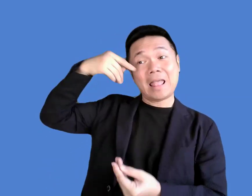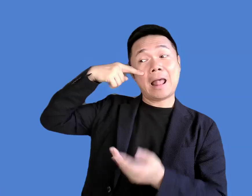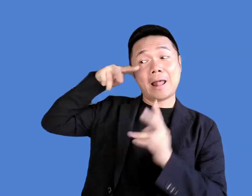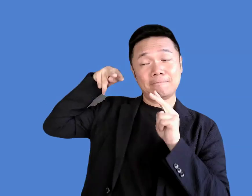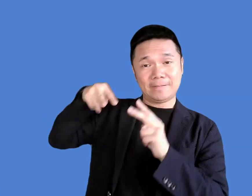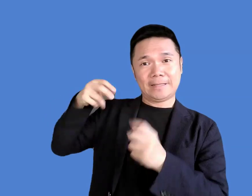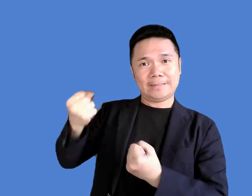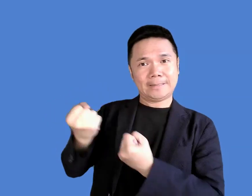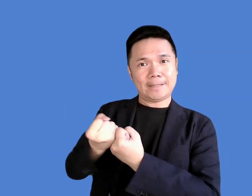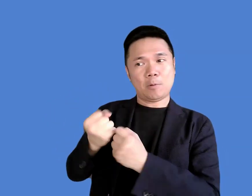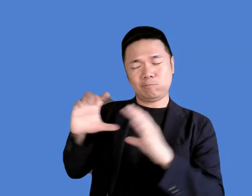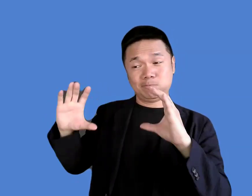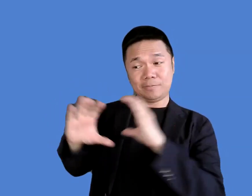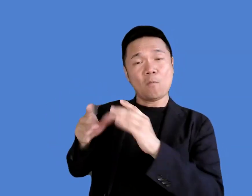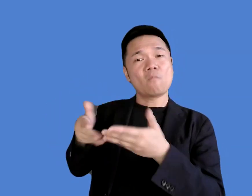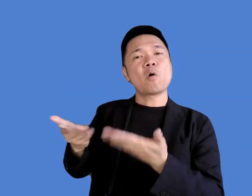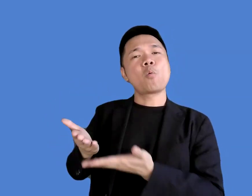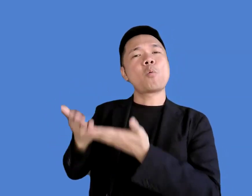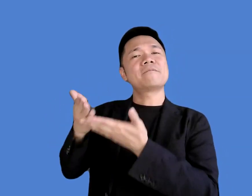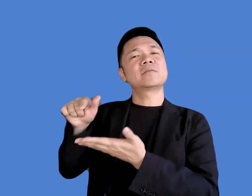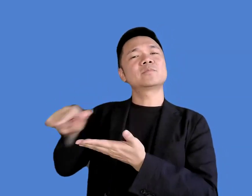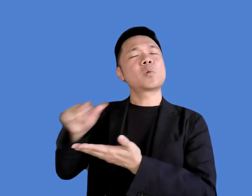reference our Asia Pacific community of over